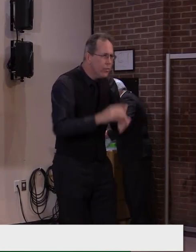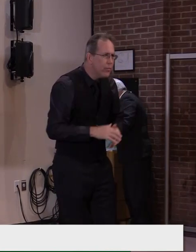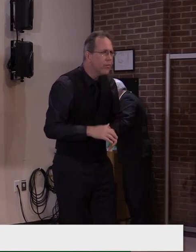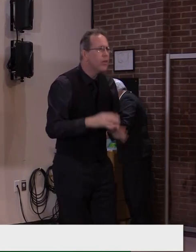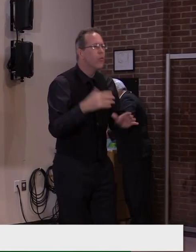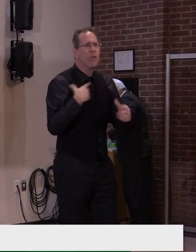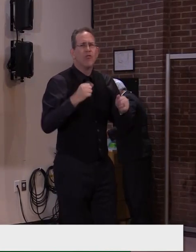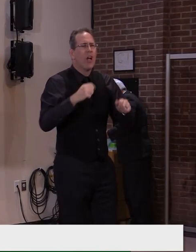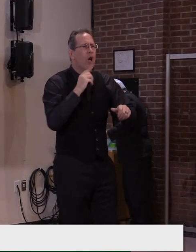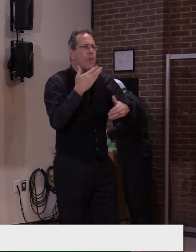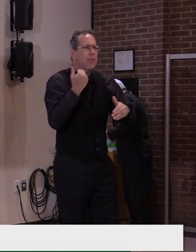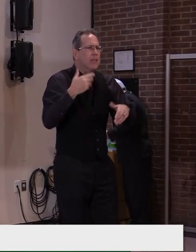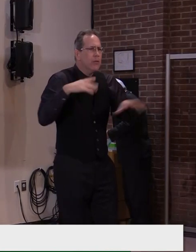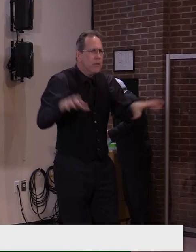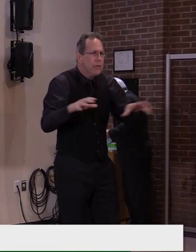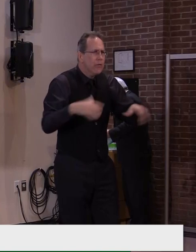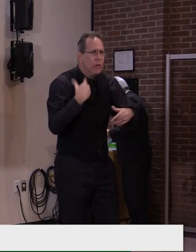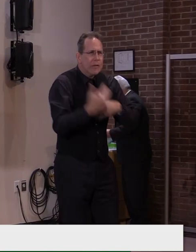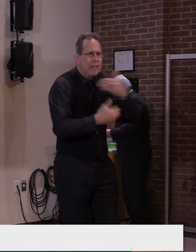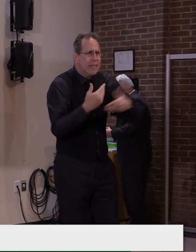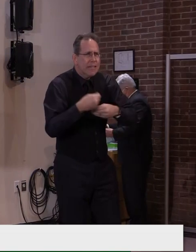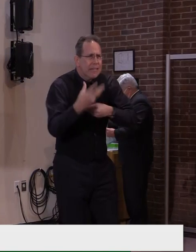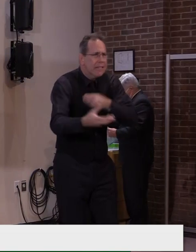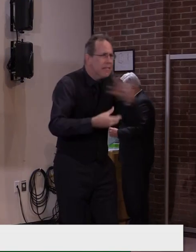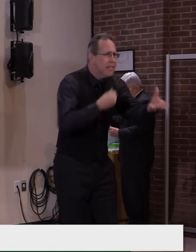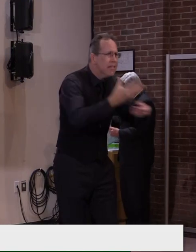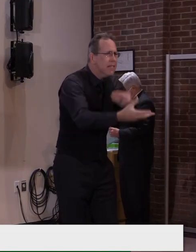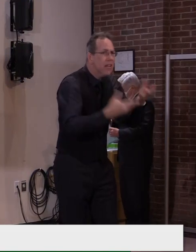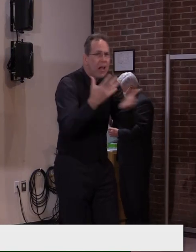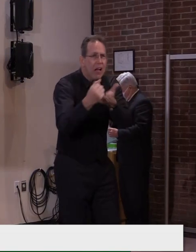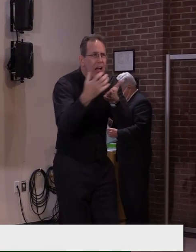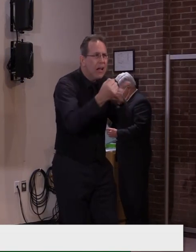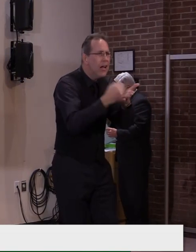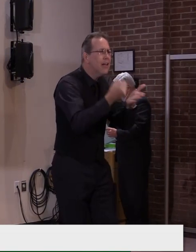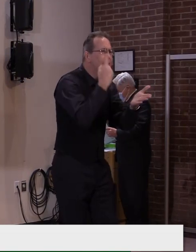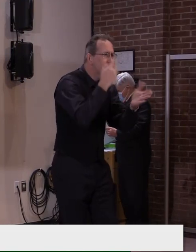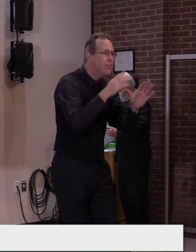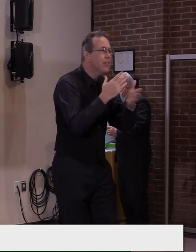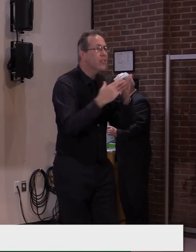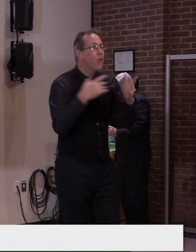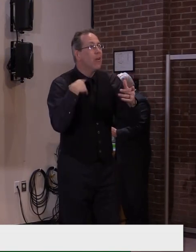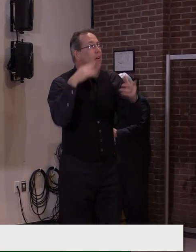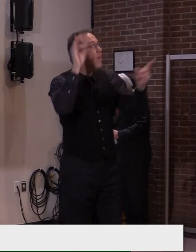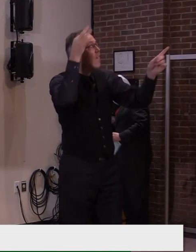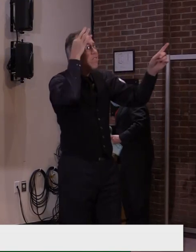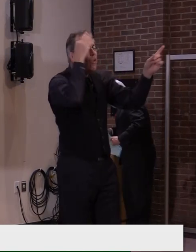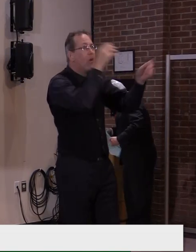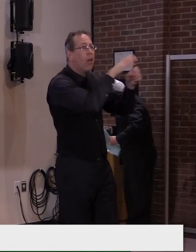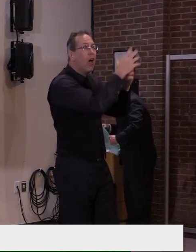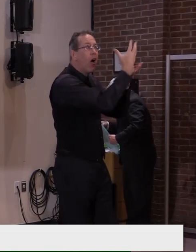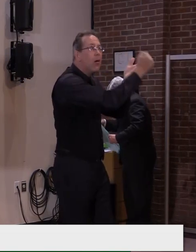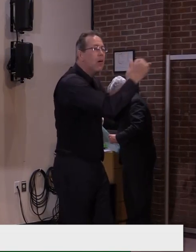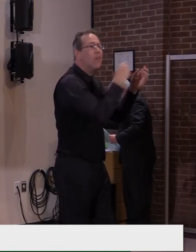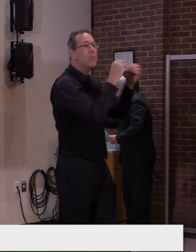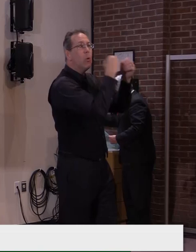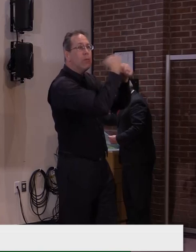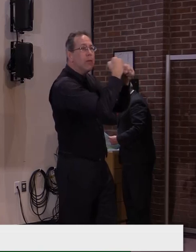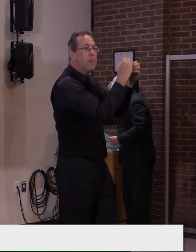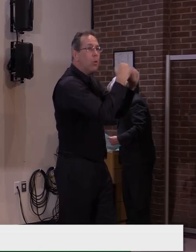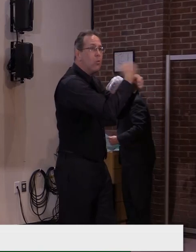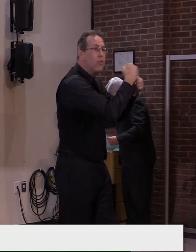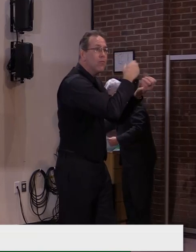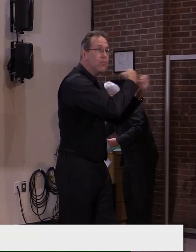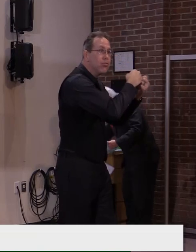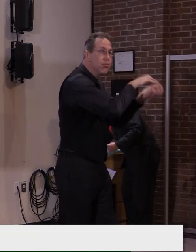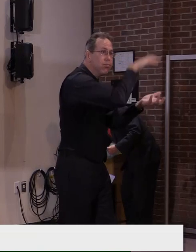have until the federal supply chain starts flowing. We received a shipment of these tests recently, and while